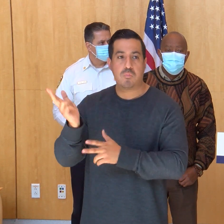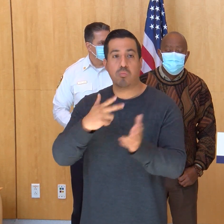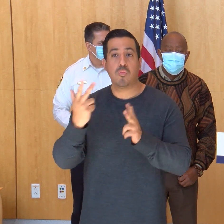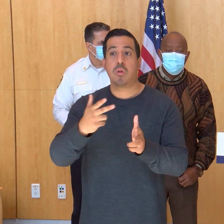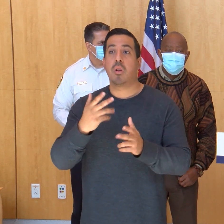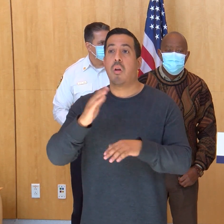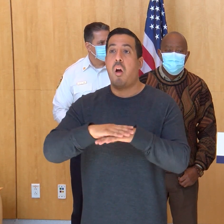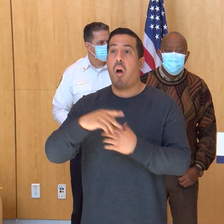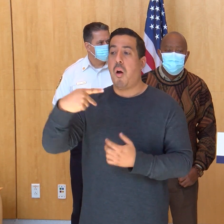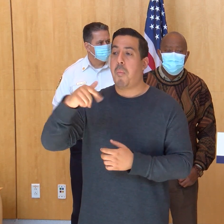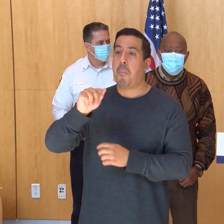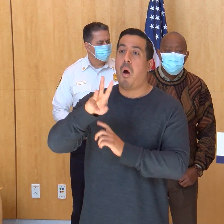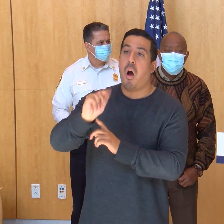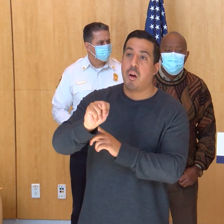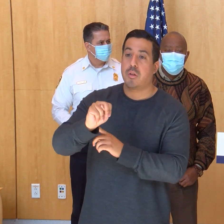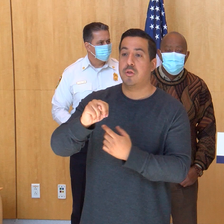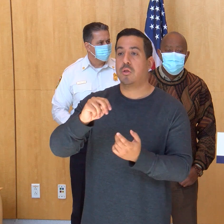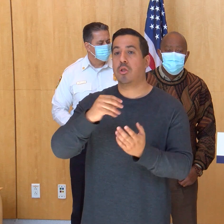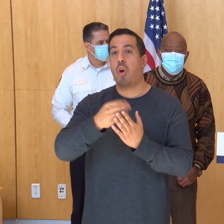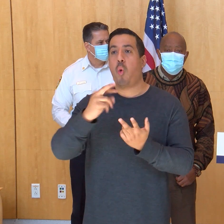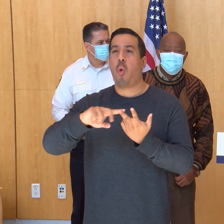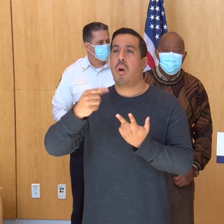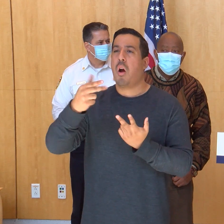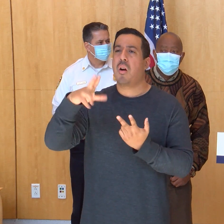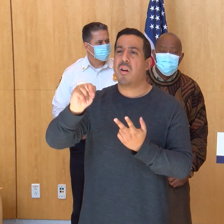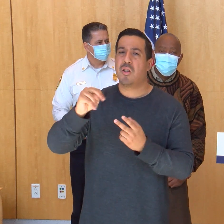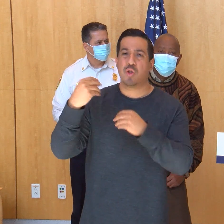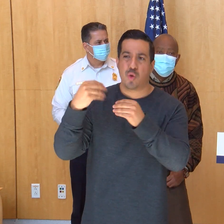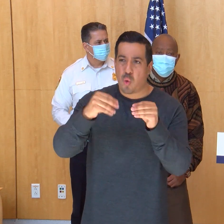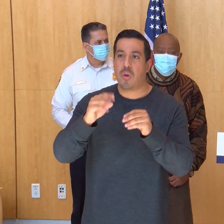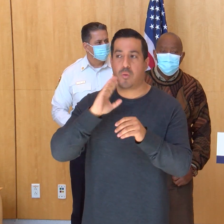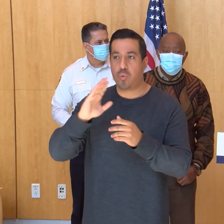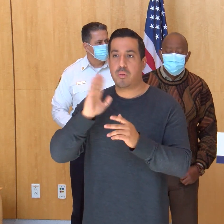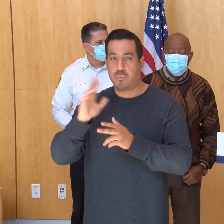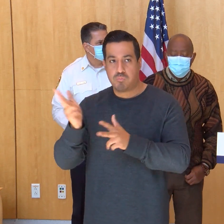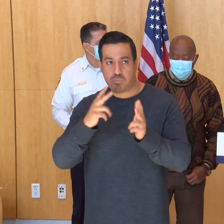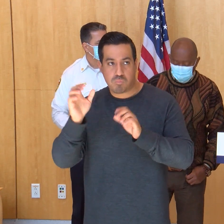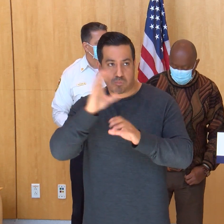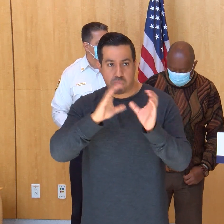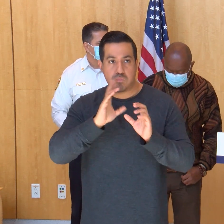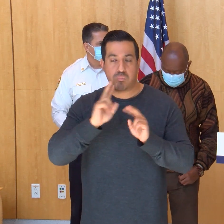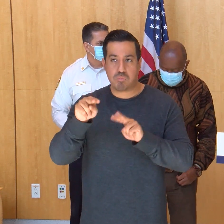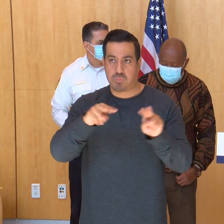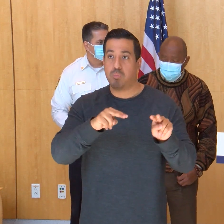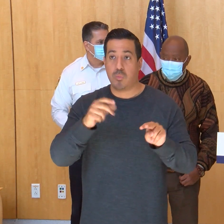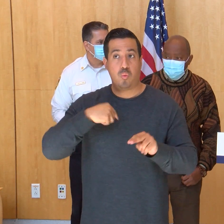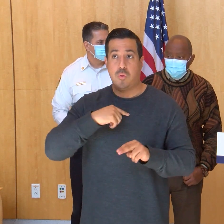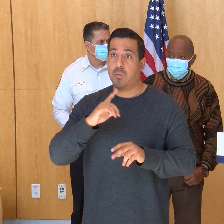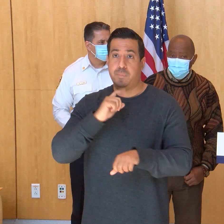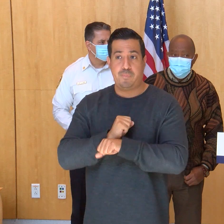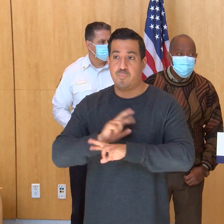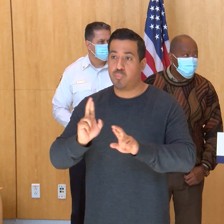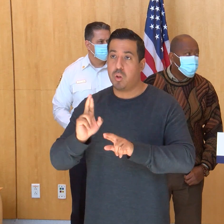facilities, on pawn shops, on gun stores, and on all other critical infrastructure. We are fully operational, and